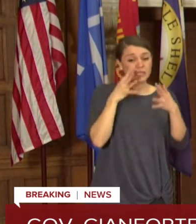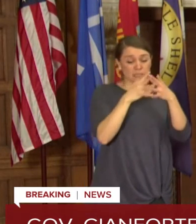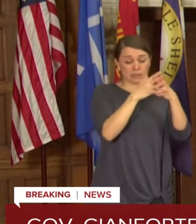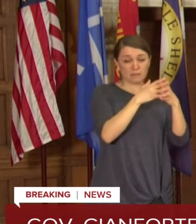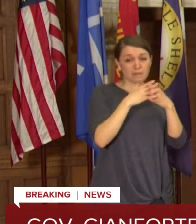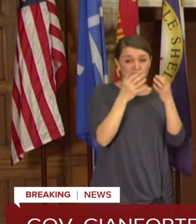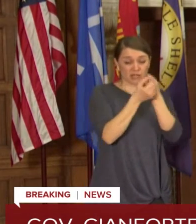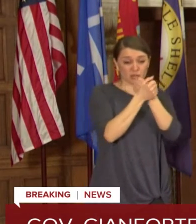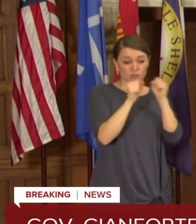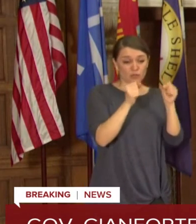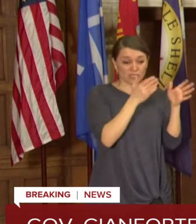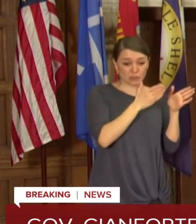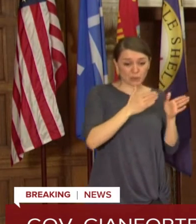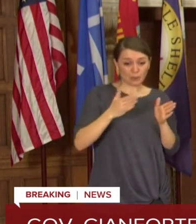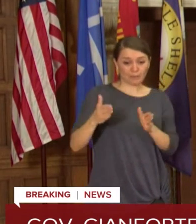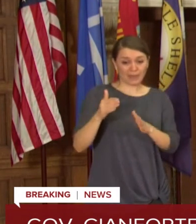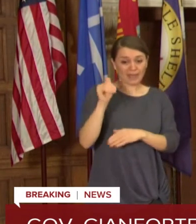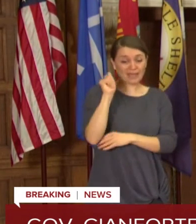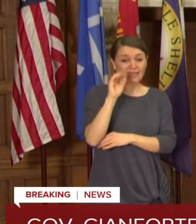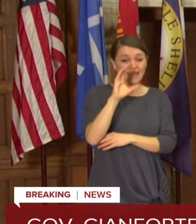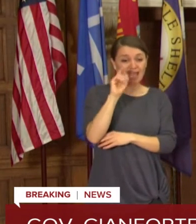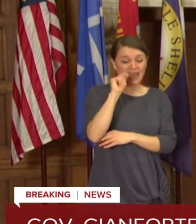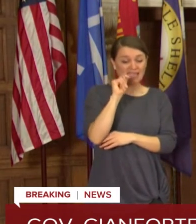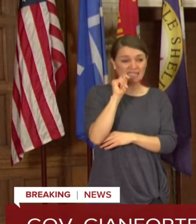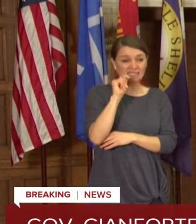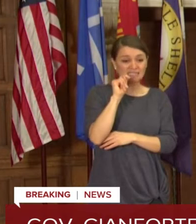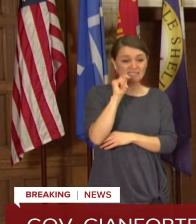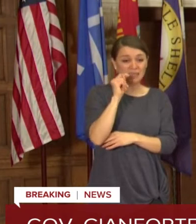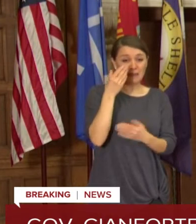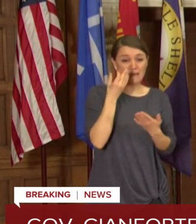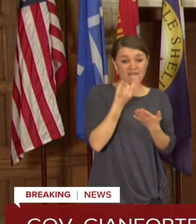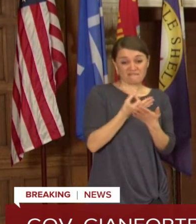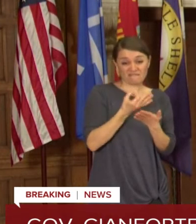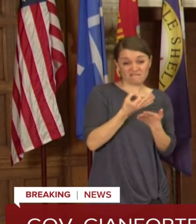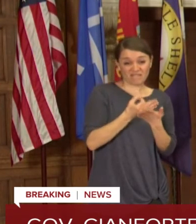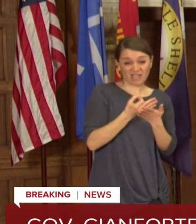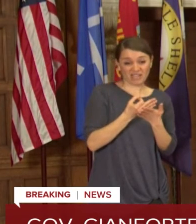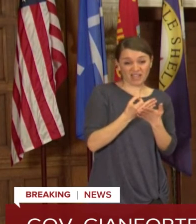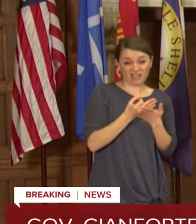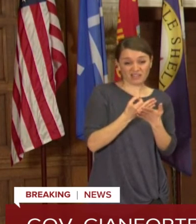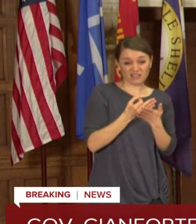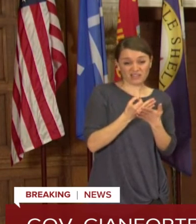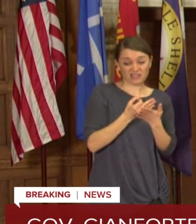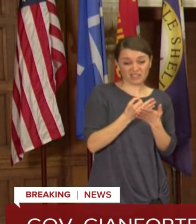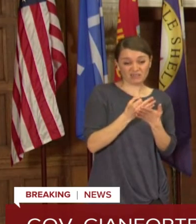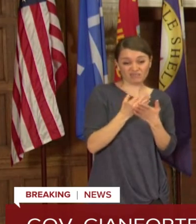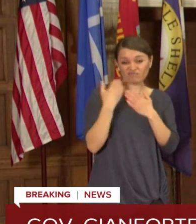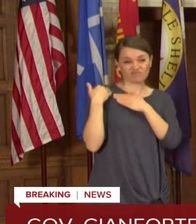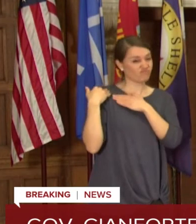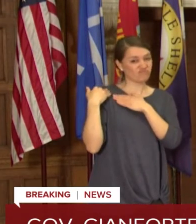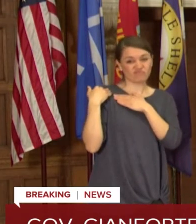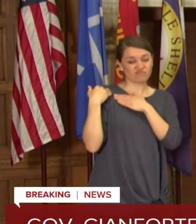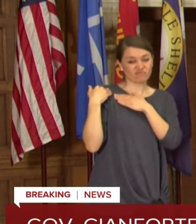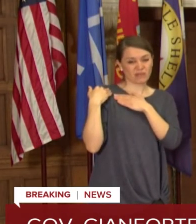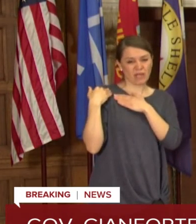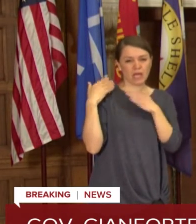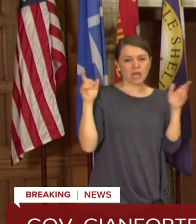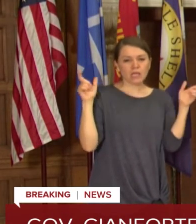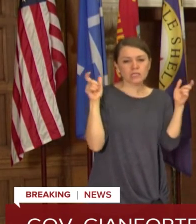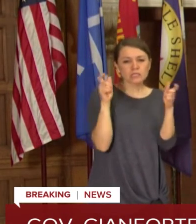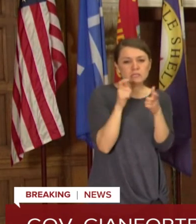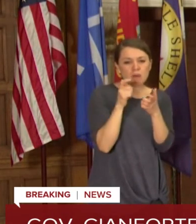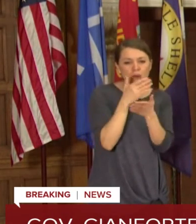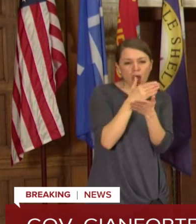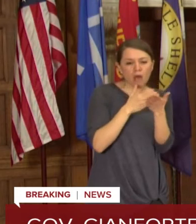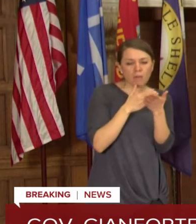Rescue Plan Act is fiscally irresponsible. A very small portion is directed towards